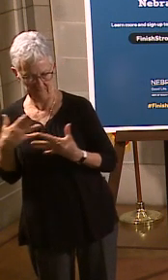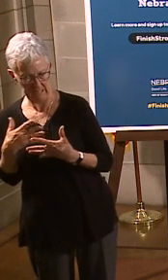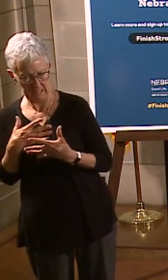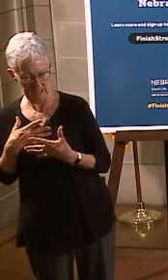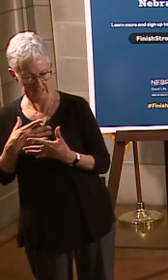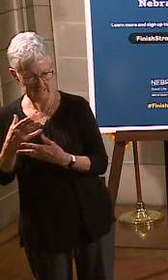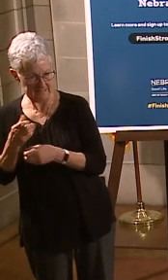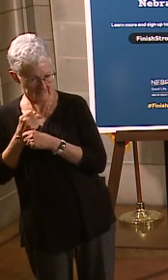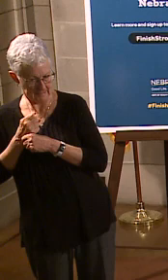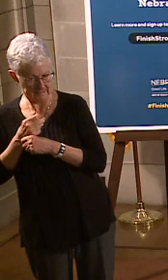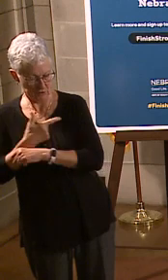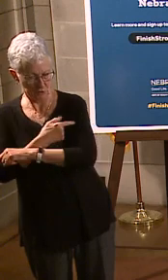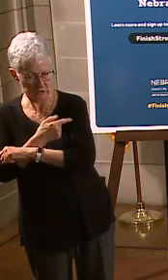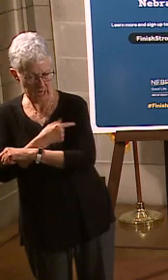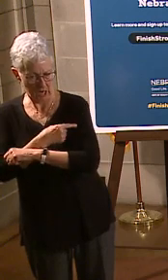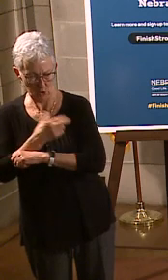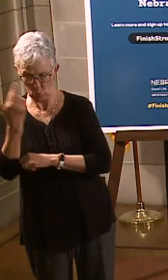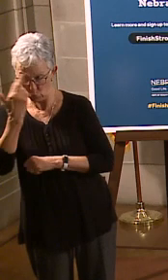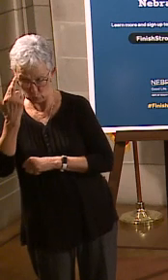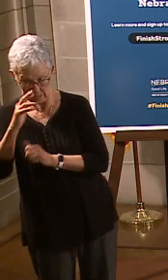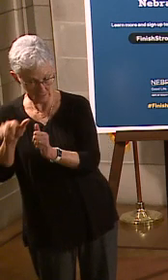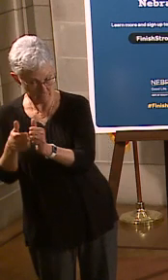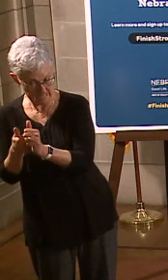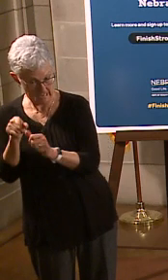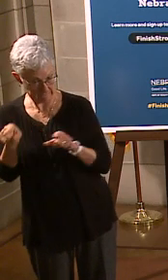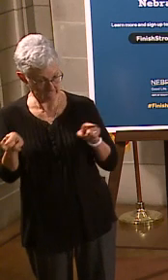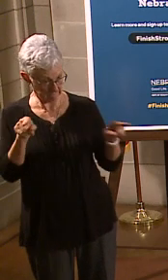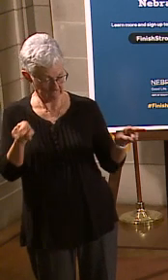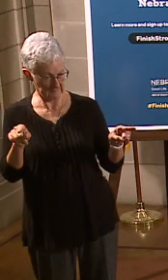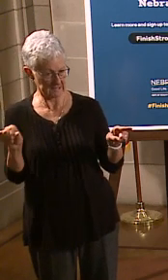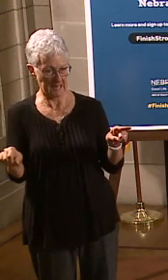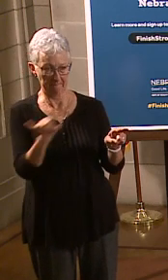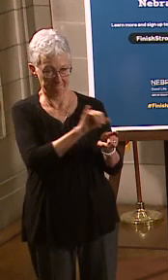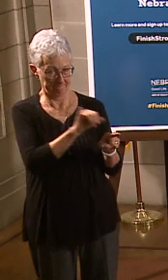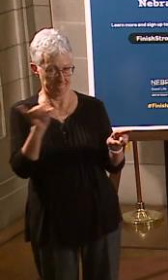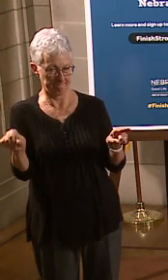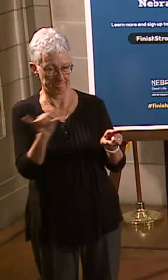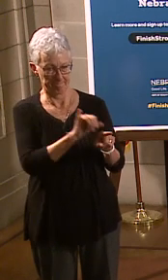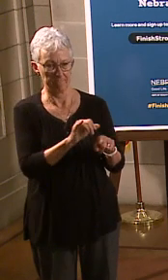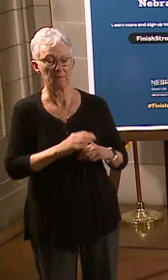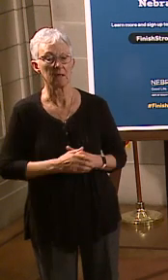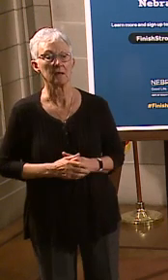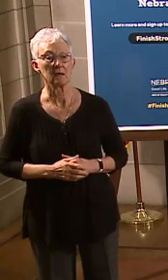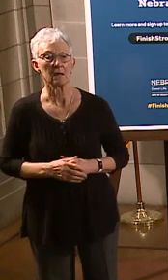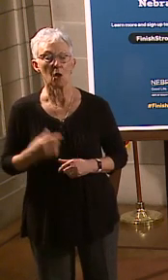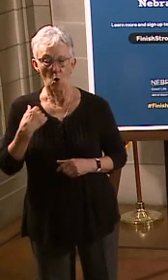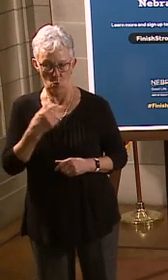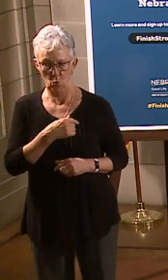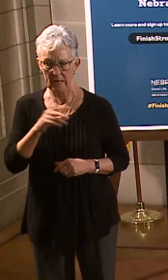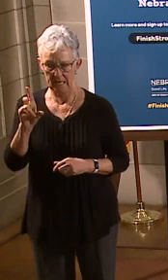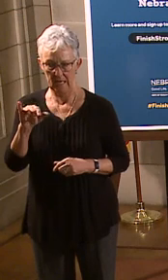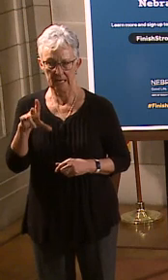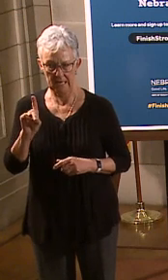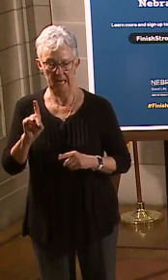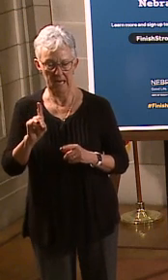was a market-based survey, and it was to many different populations, but we did capture some information